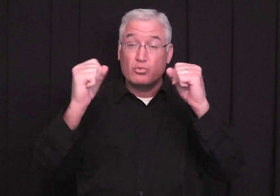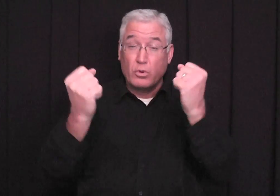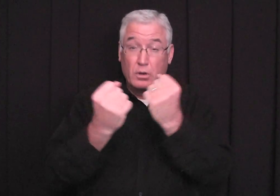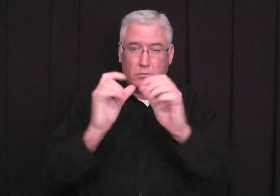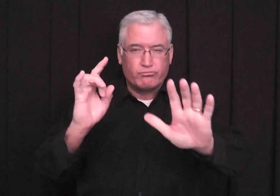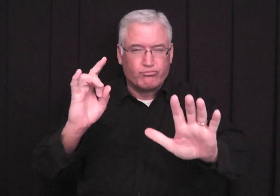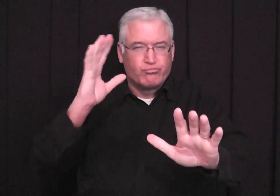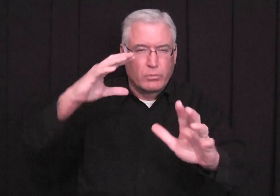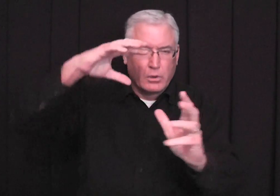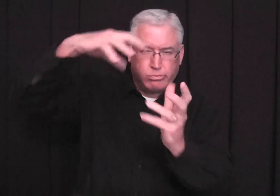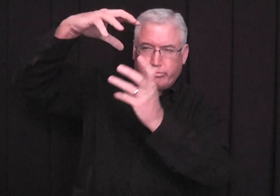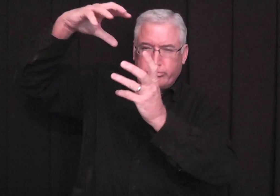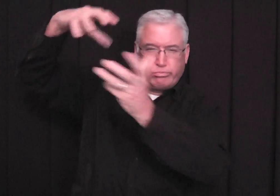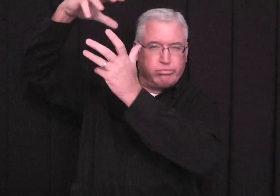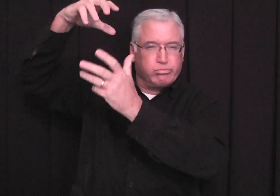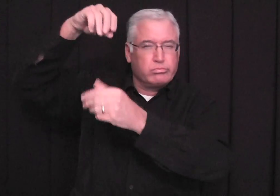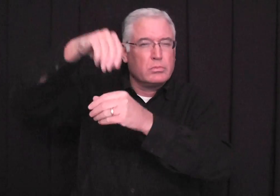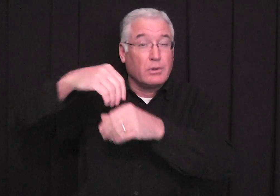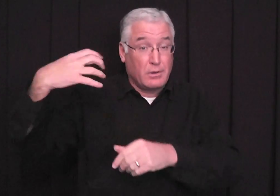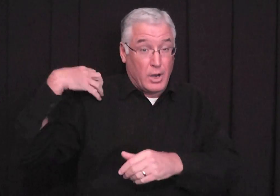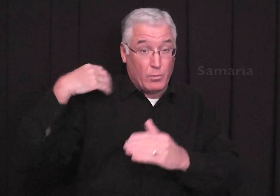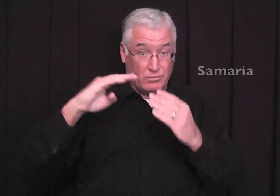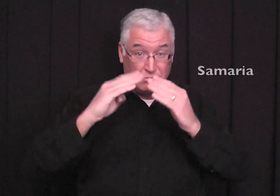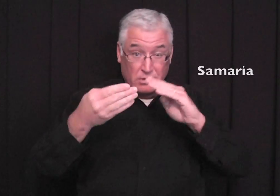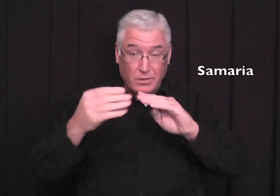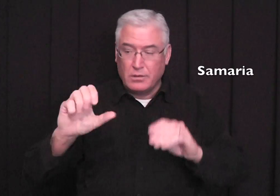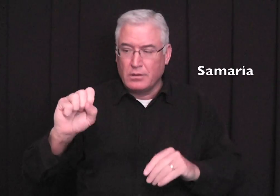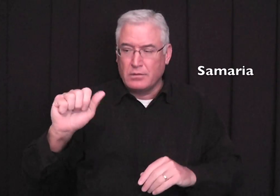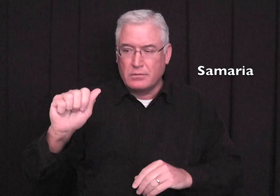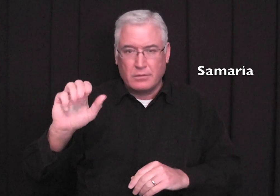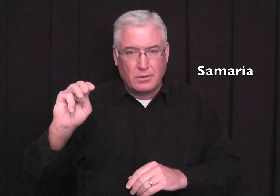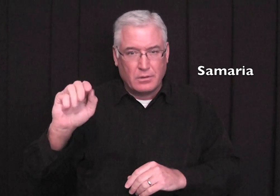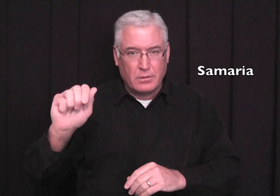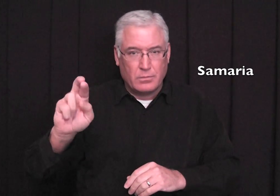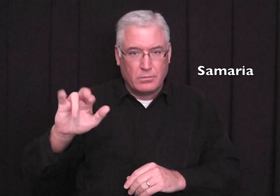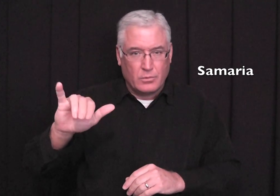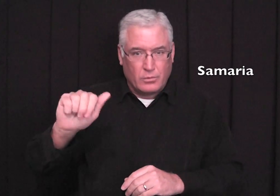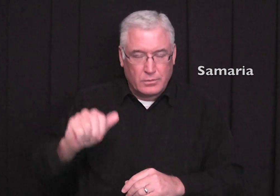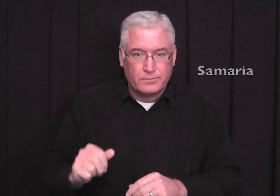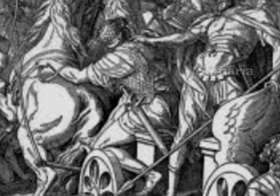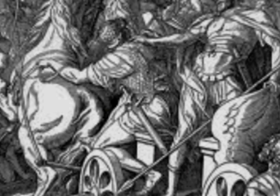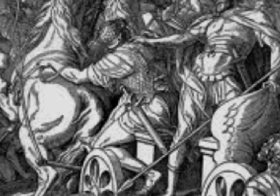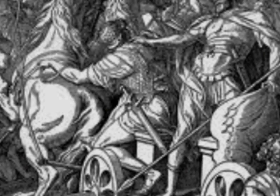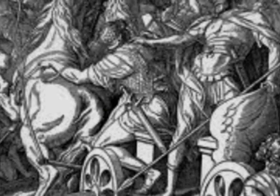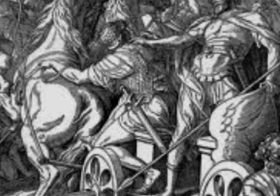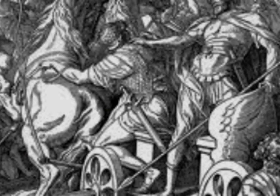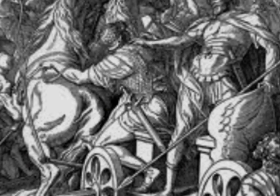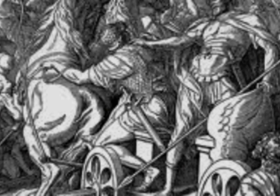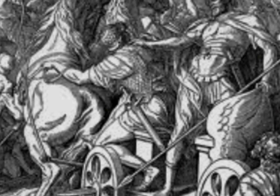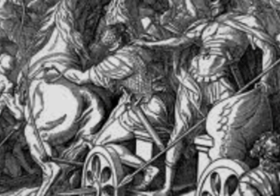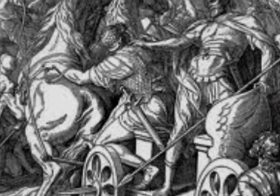after him. At that time in this society, things were terribly messed up there in the capital city of Samaria.